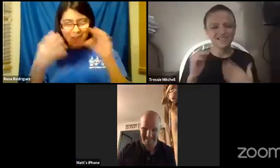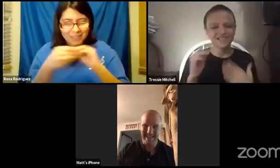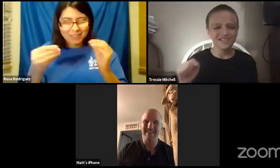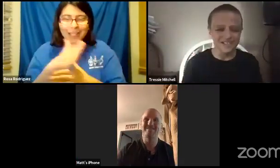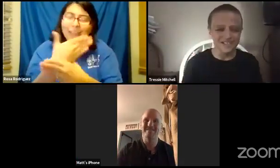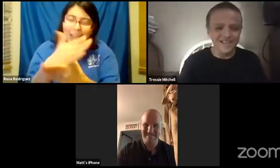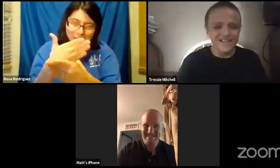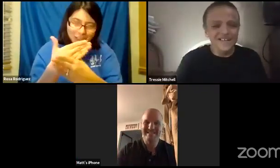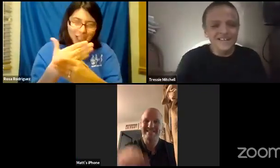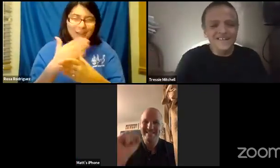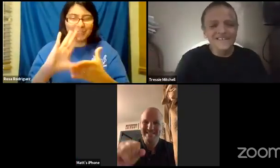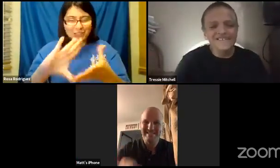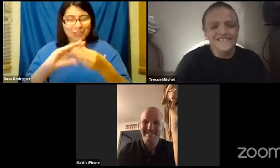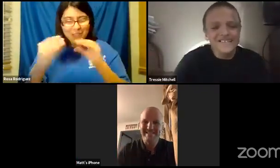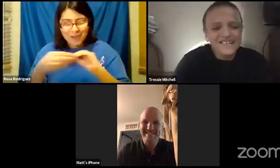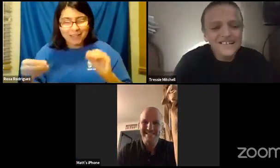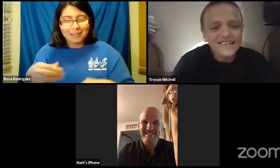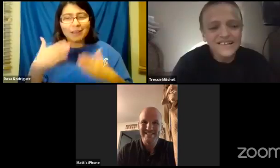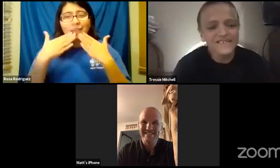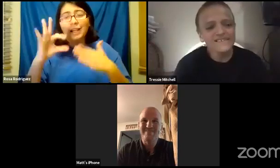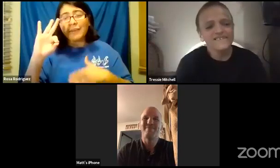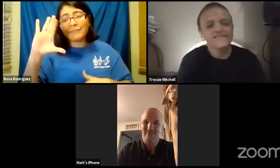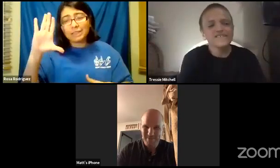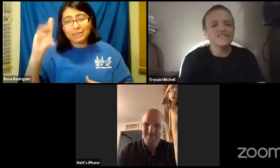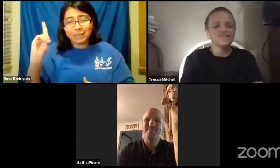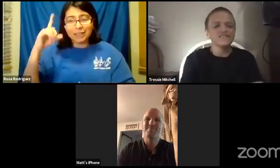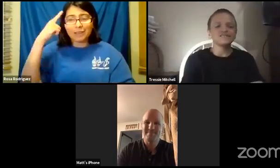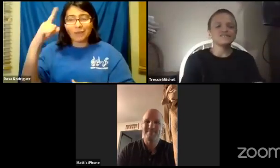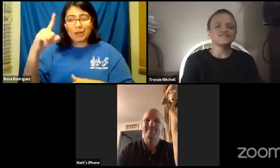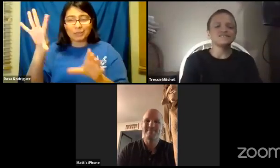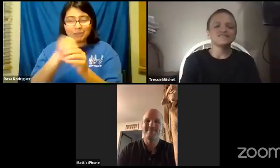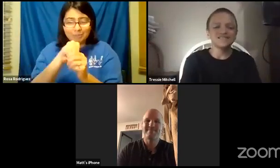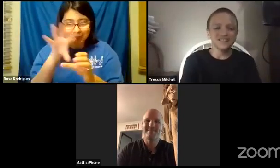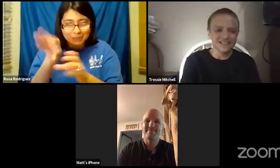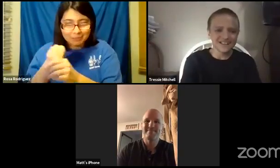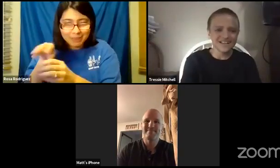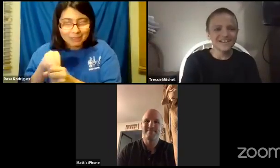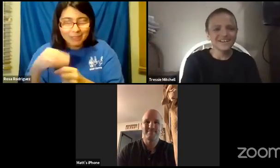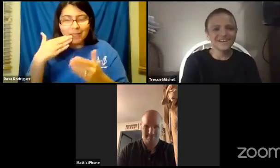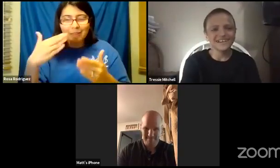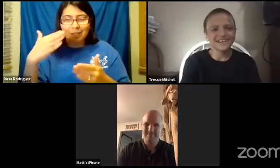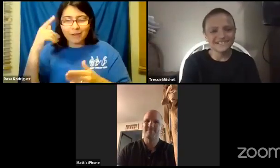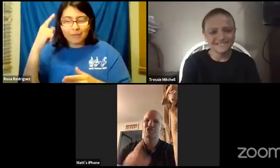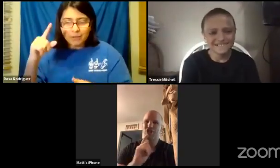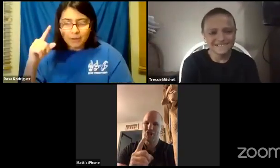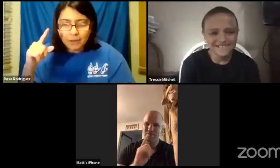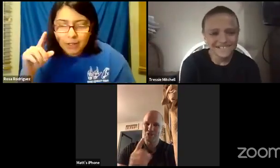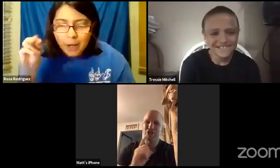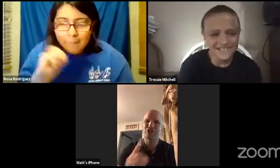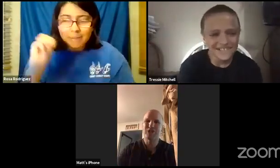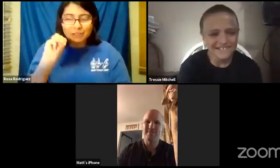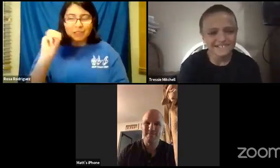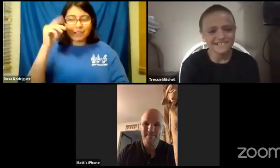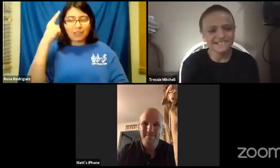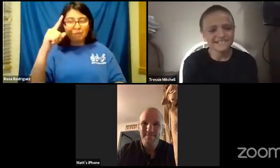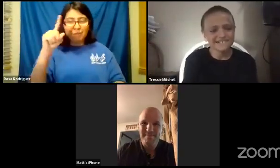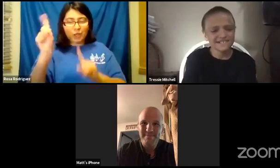really Yeah. appreciate your presentation and sharing your stories with us. Thank you, Family Center on